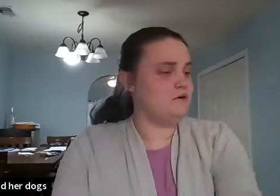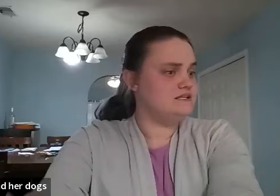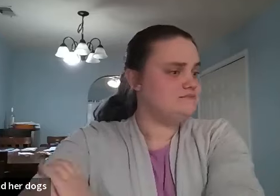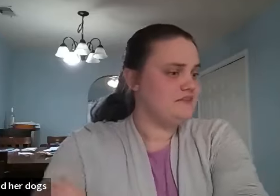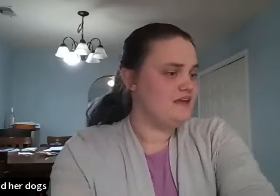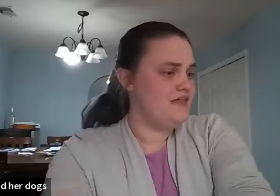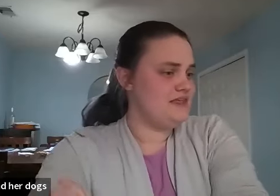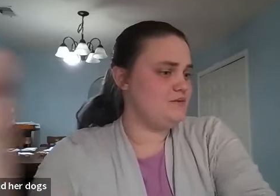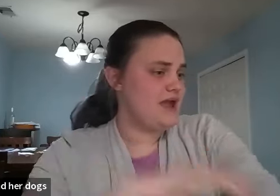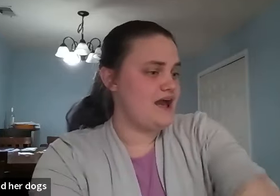was. Then we have